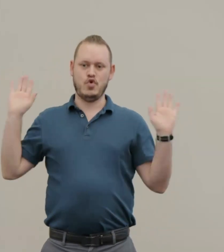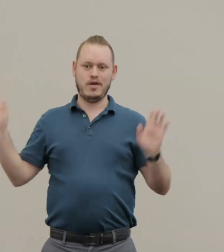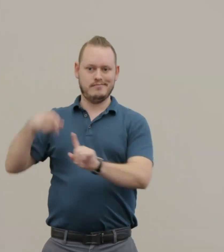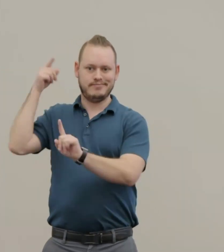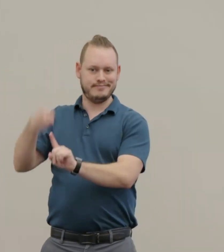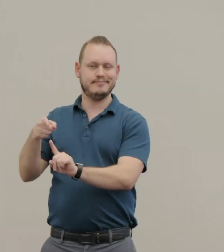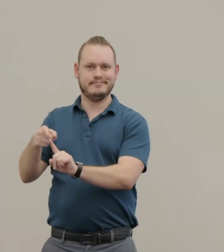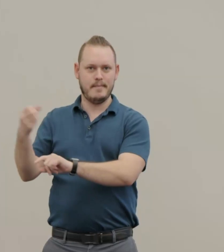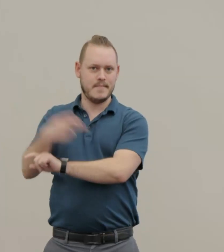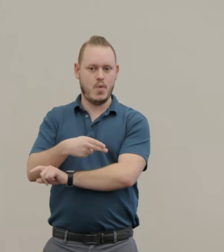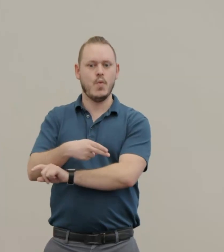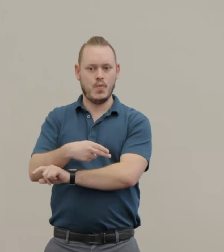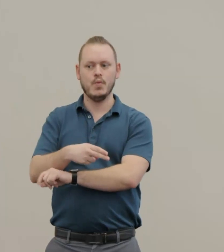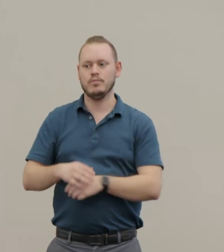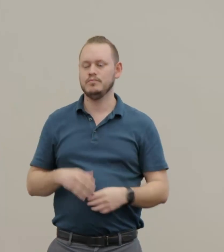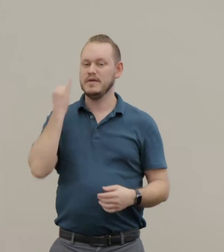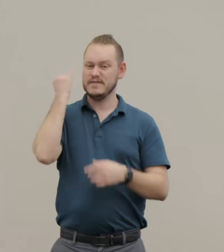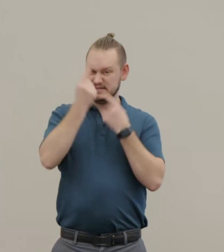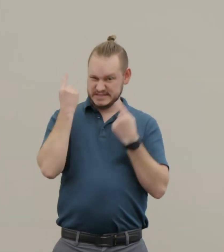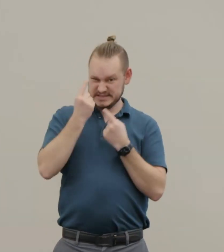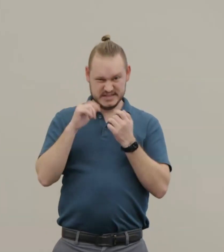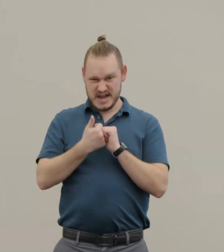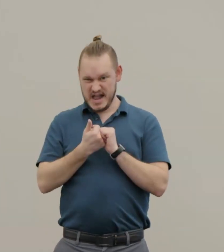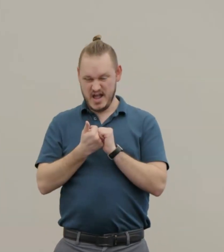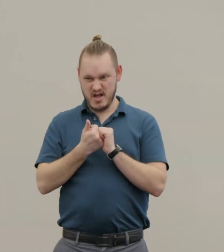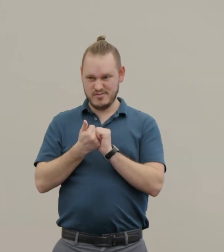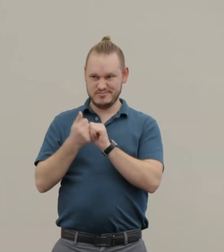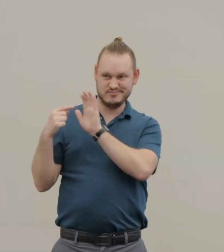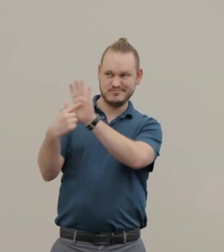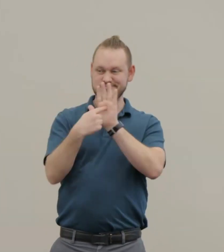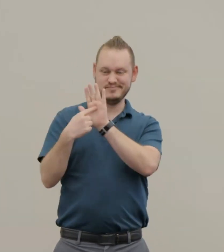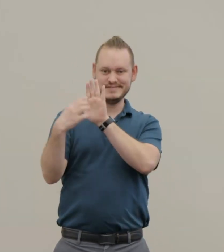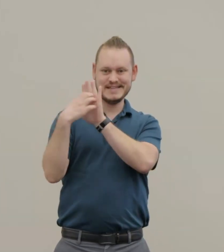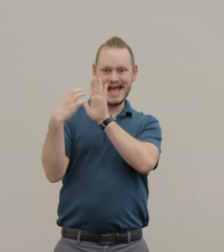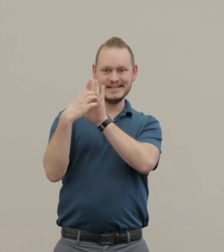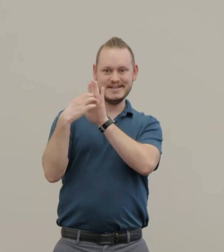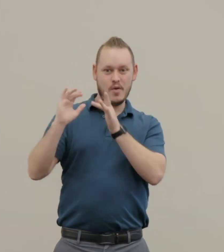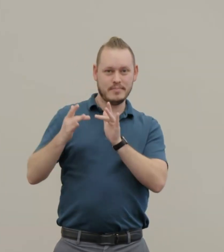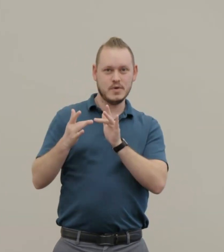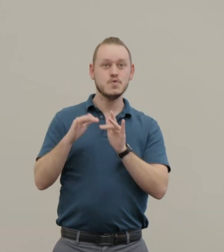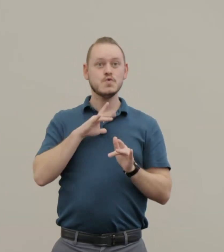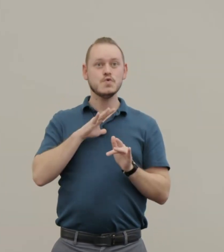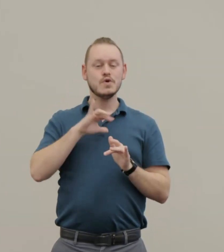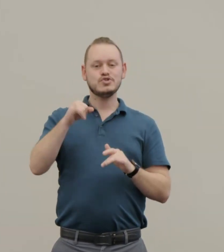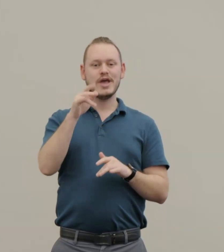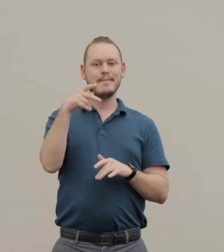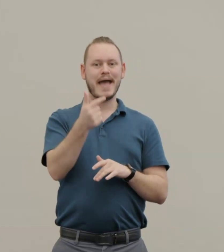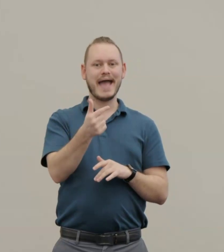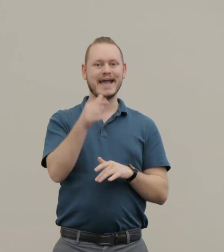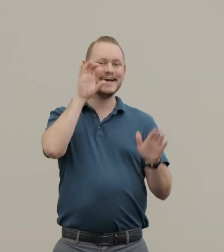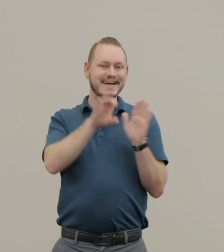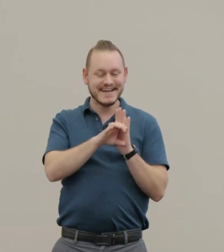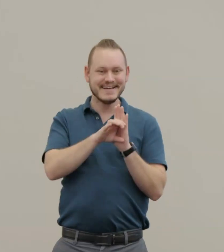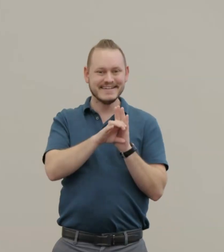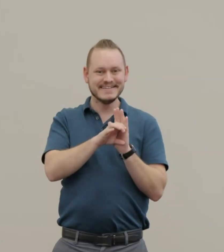are thinking about how you're going to display text on a website, and you're like, ooh, I'll just make a JPEG. I'll just make an